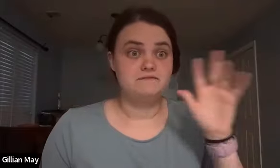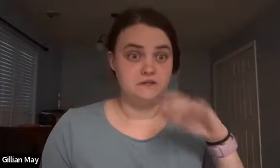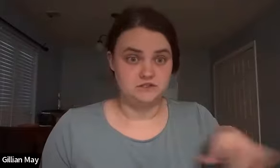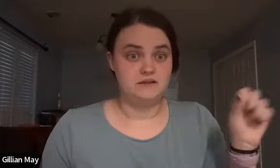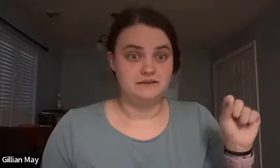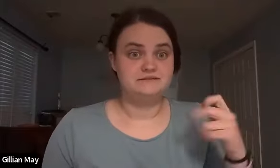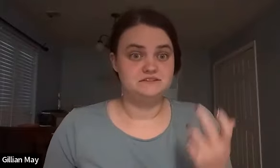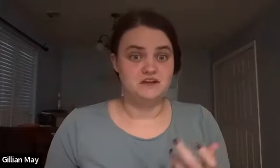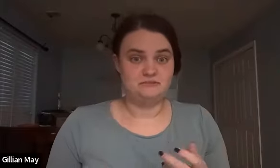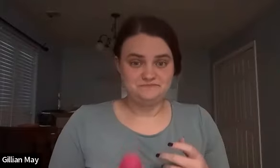finger spelling. So,